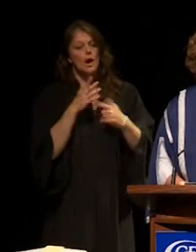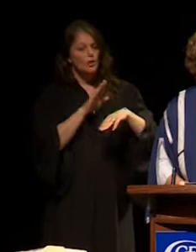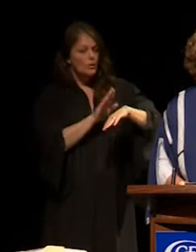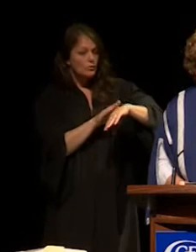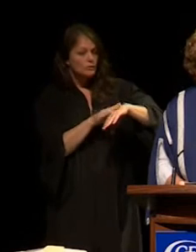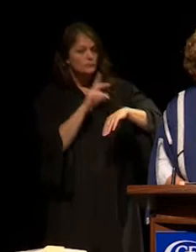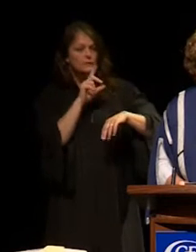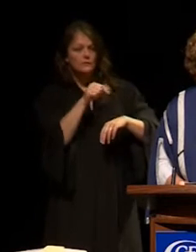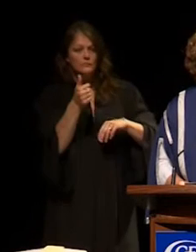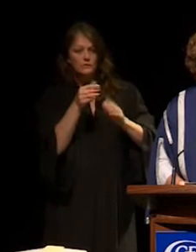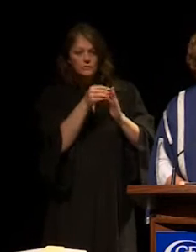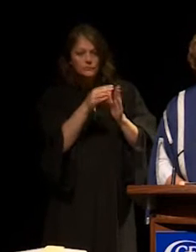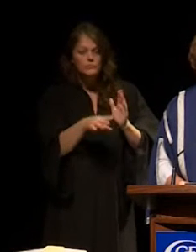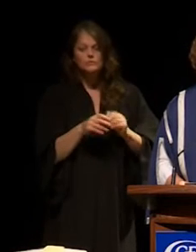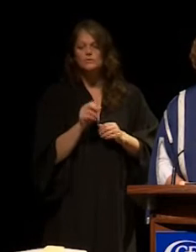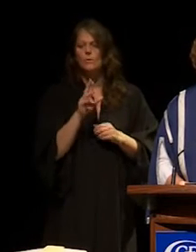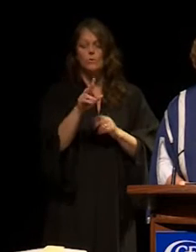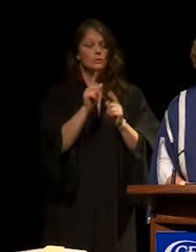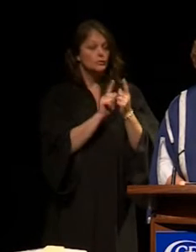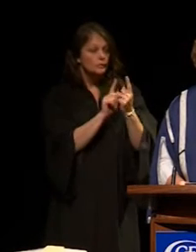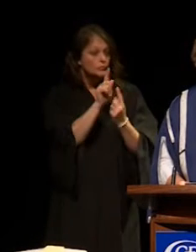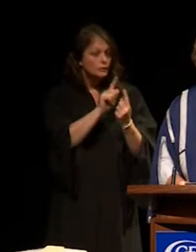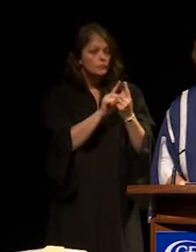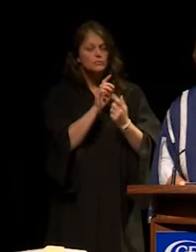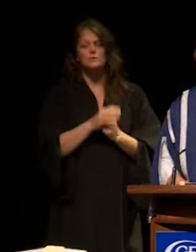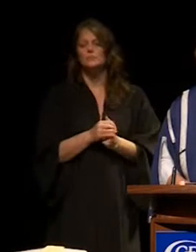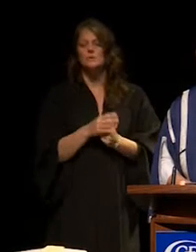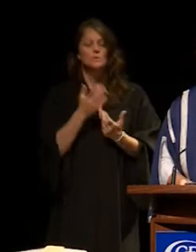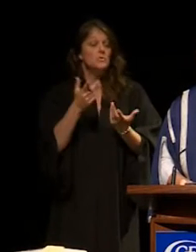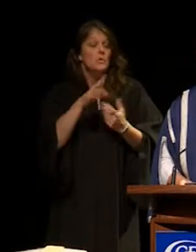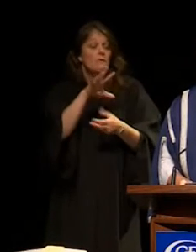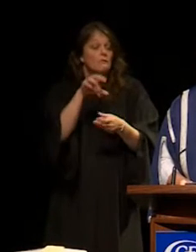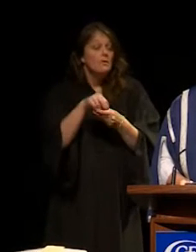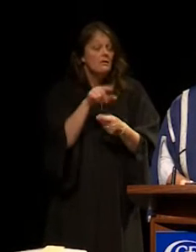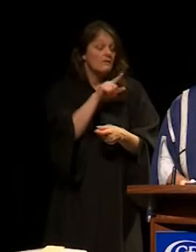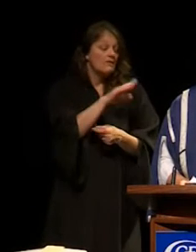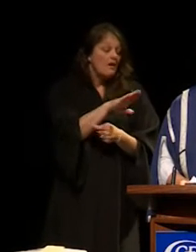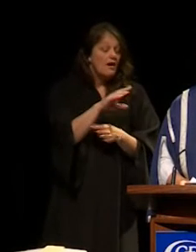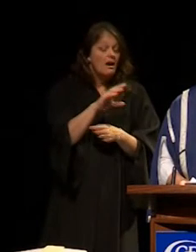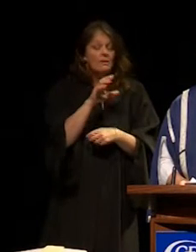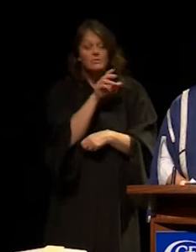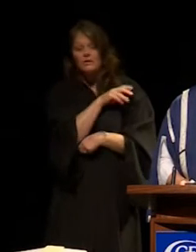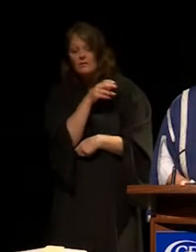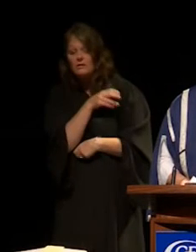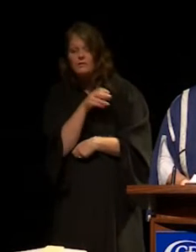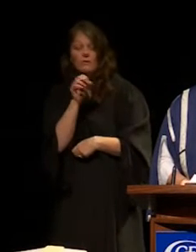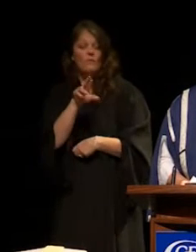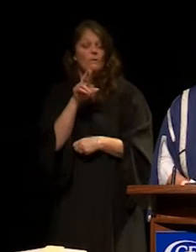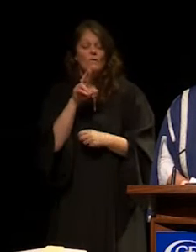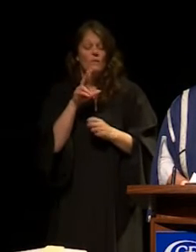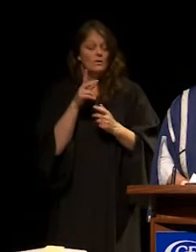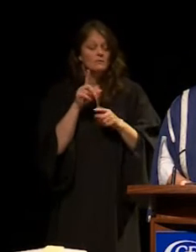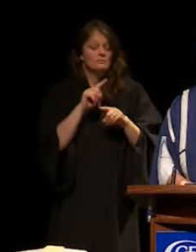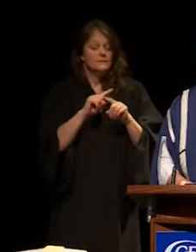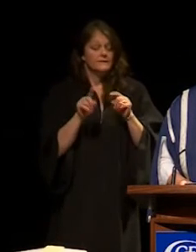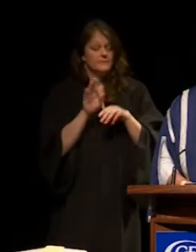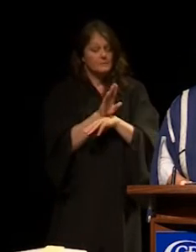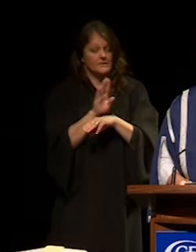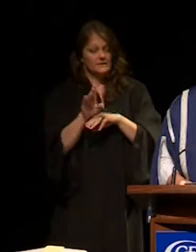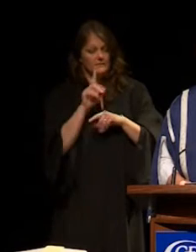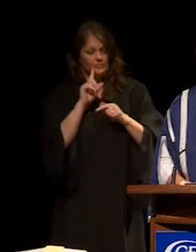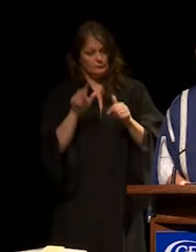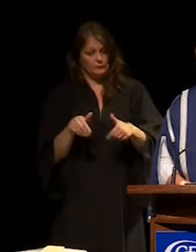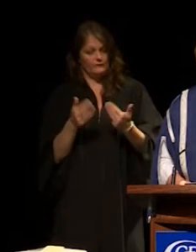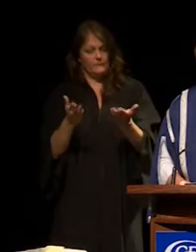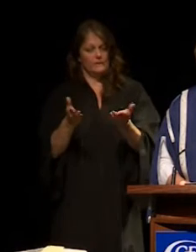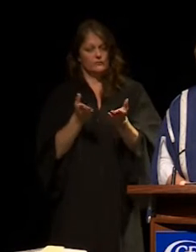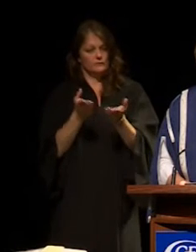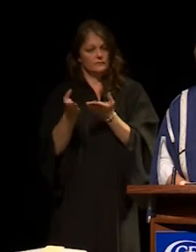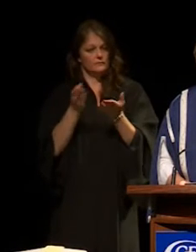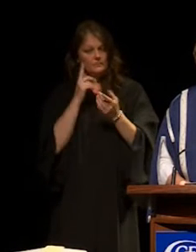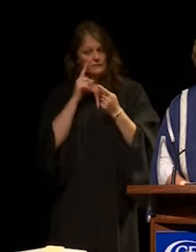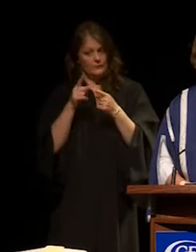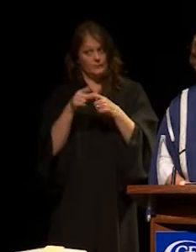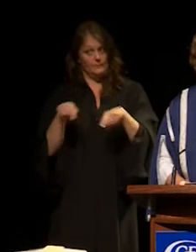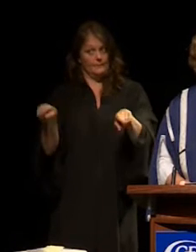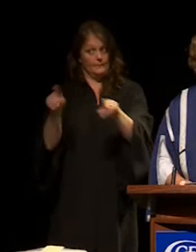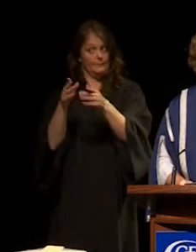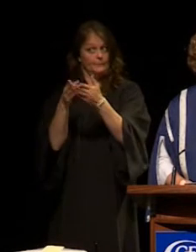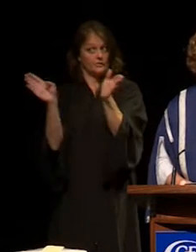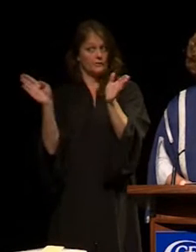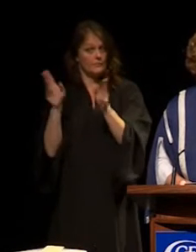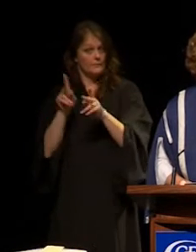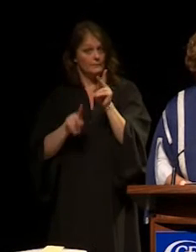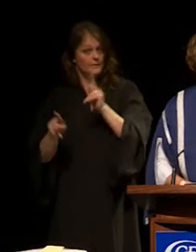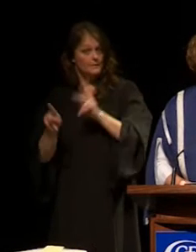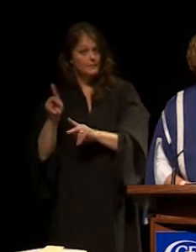or participating in a lab, clinic, restaurant, or business that provides services to the public.